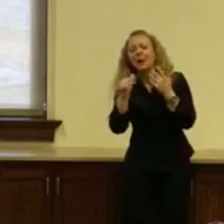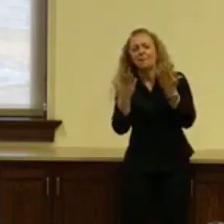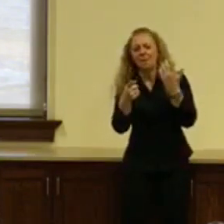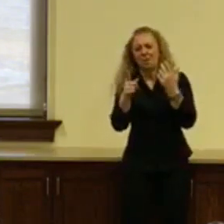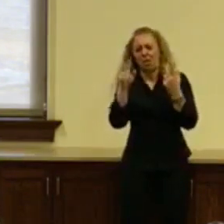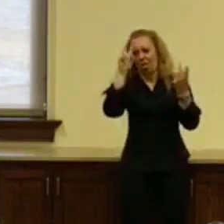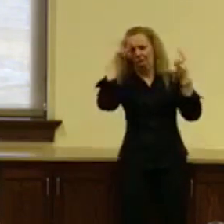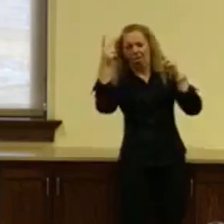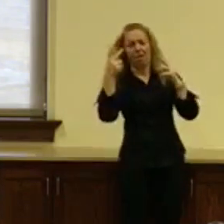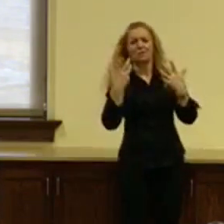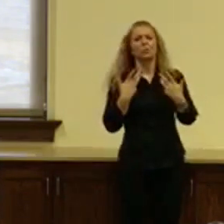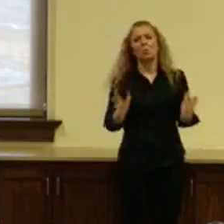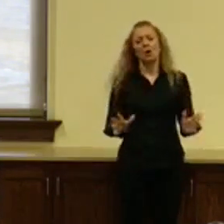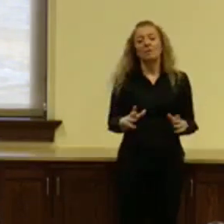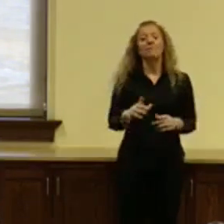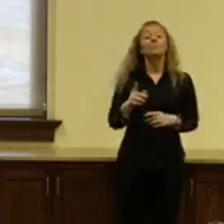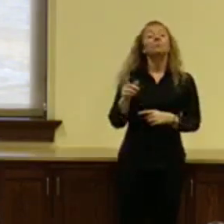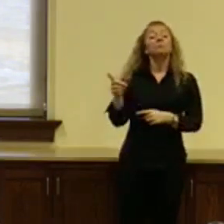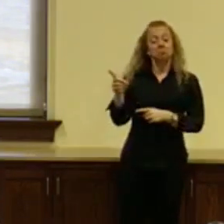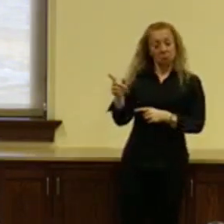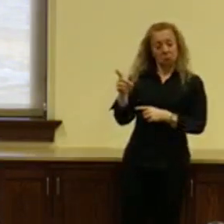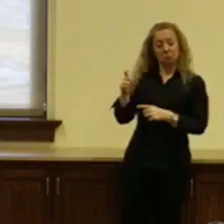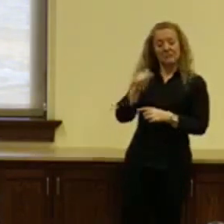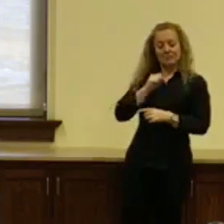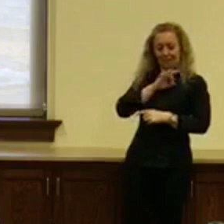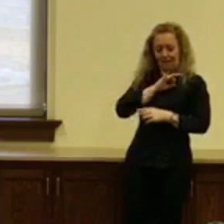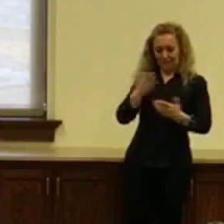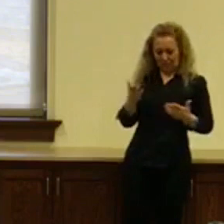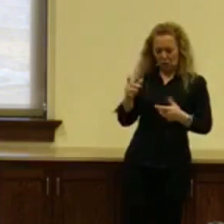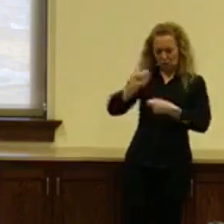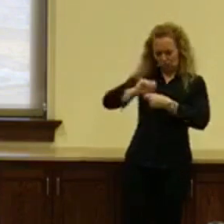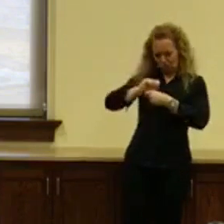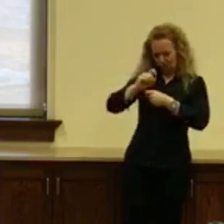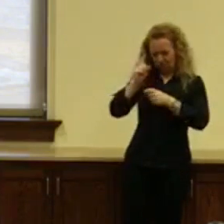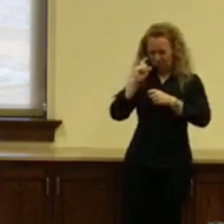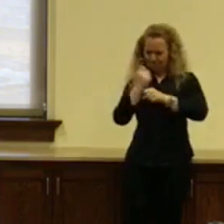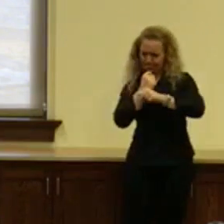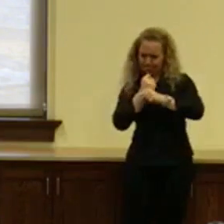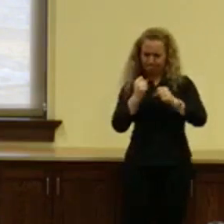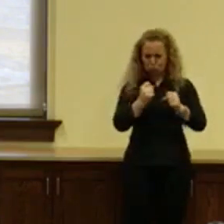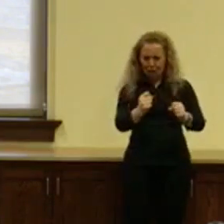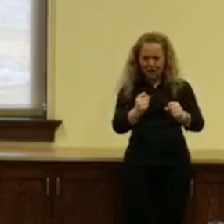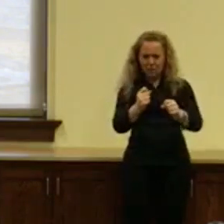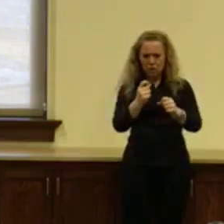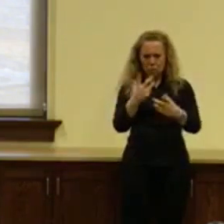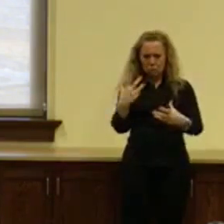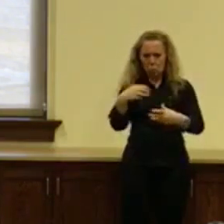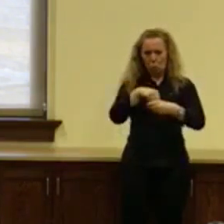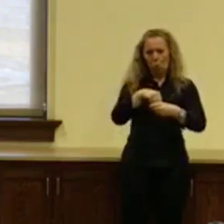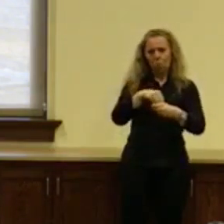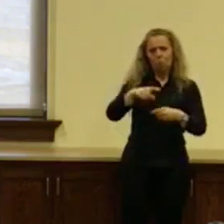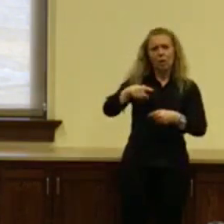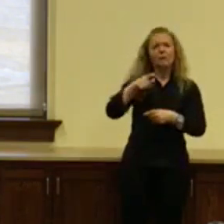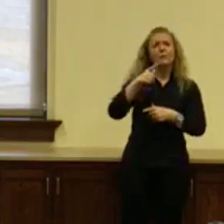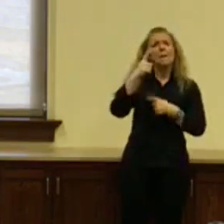our epidemiology staff is working on a strategy to incorporate demographic information about our county into our